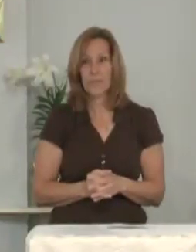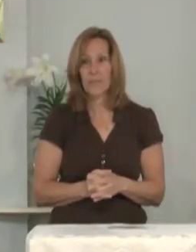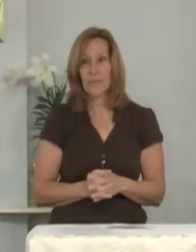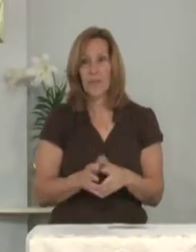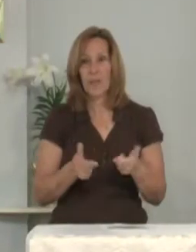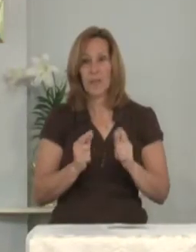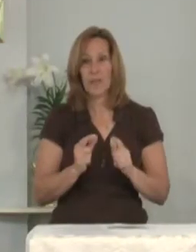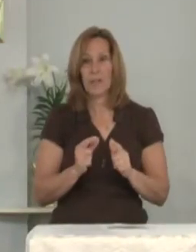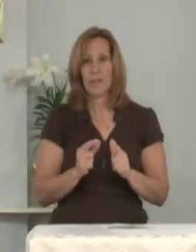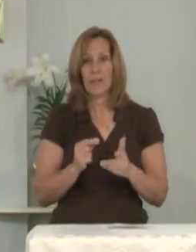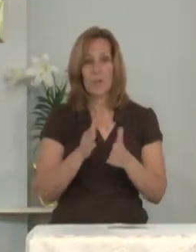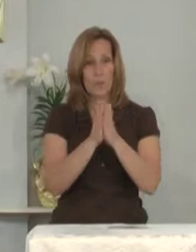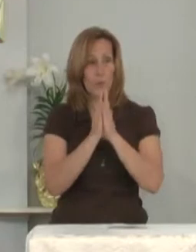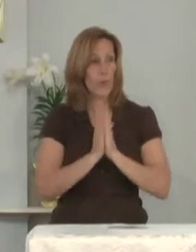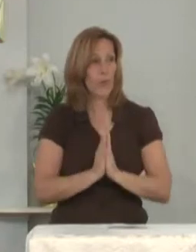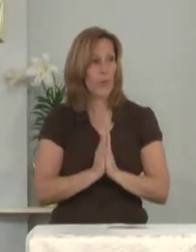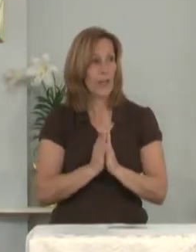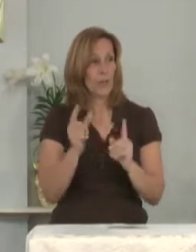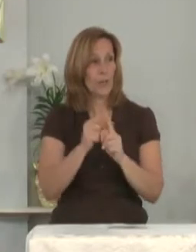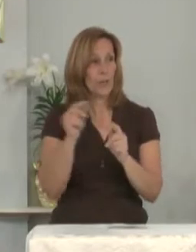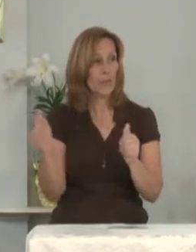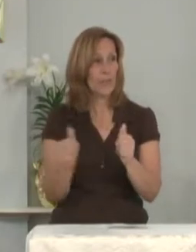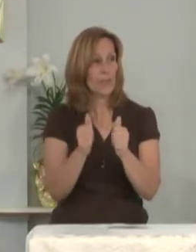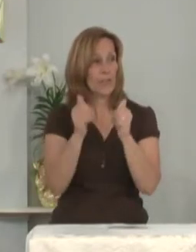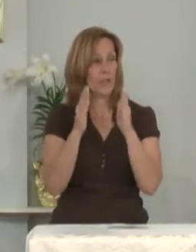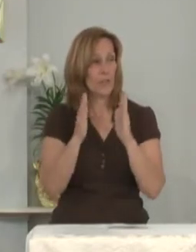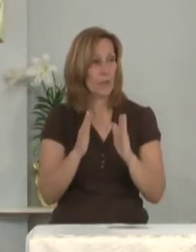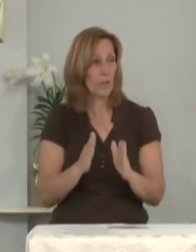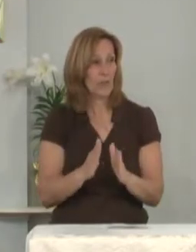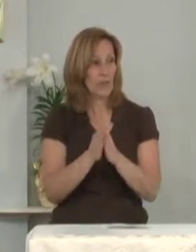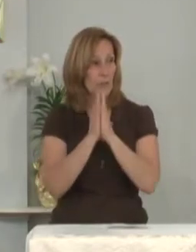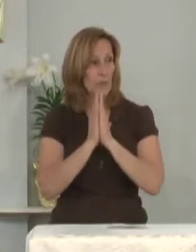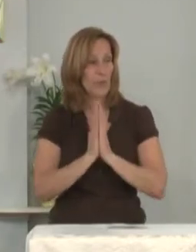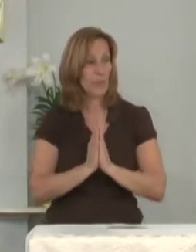Let us affirm our faith in the words of the Apostles Creed.